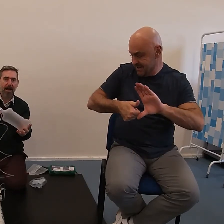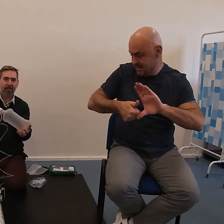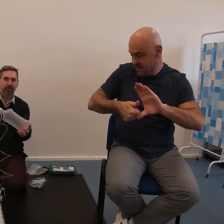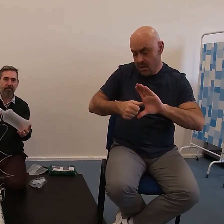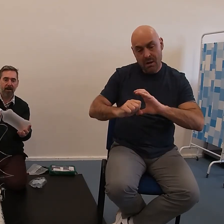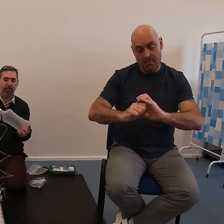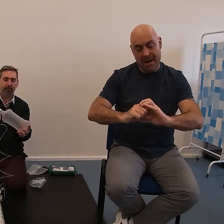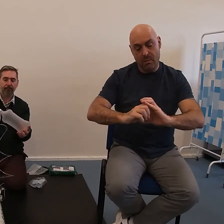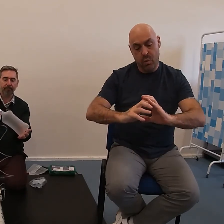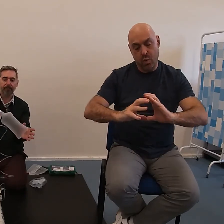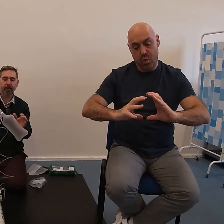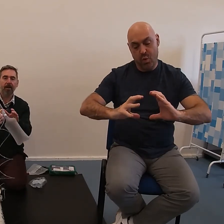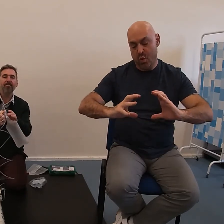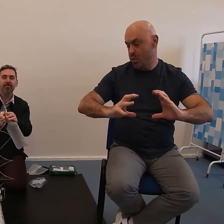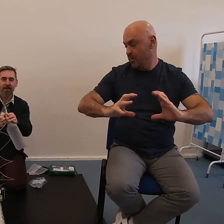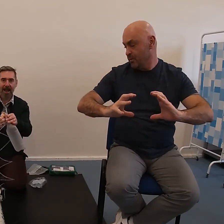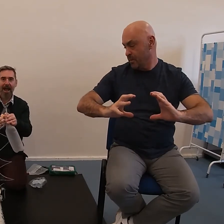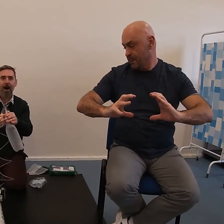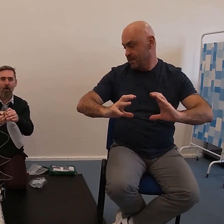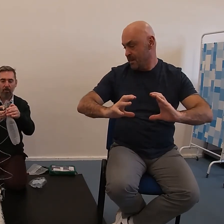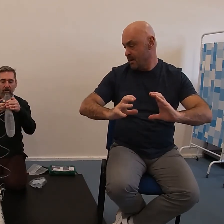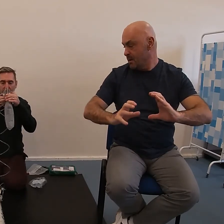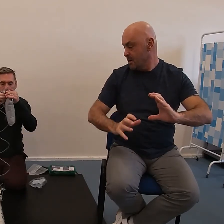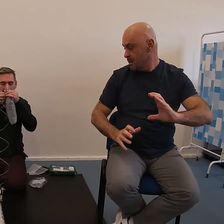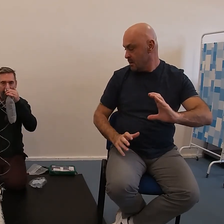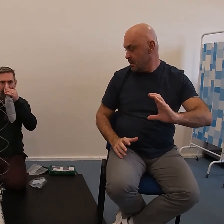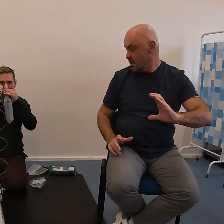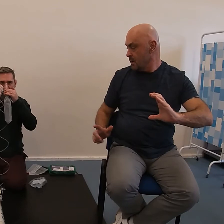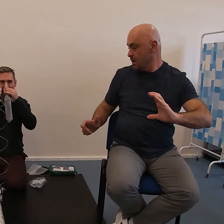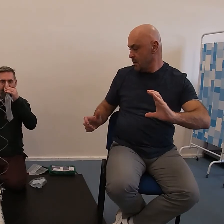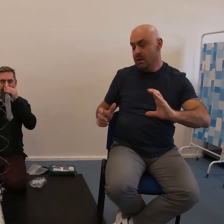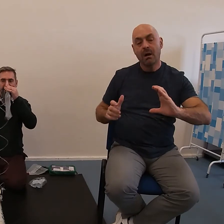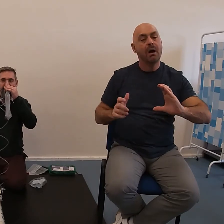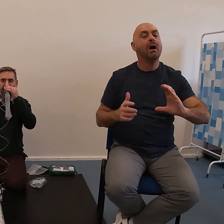forces the bag to fill up. Now,